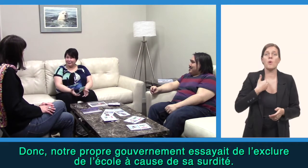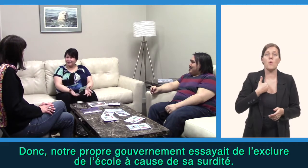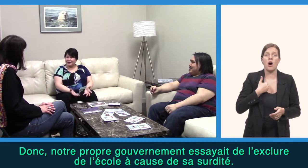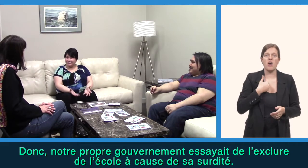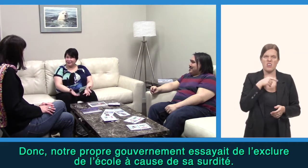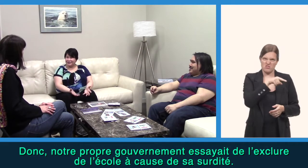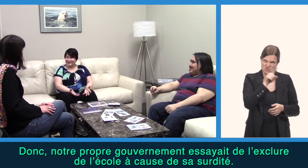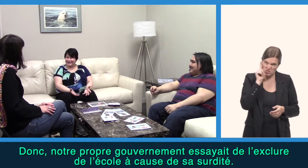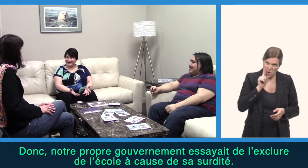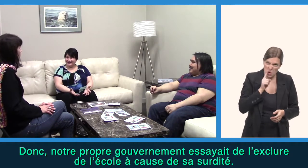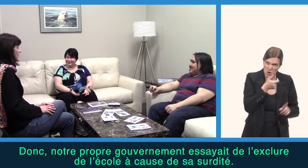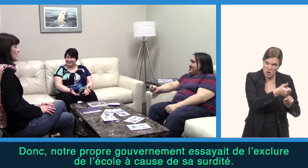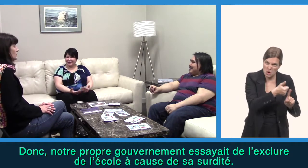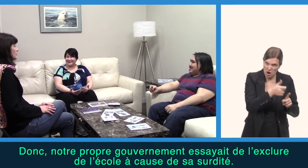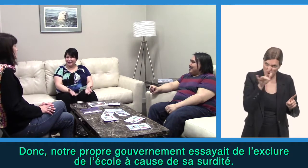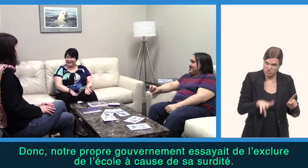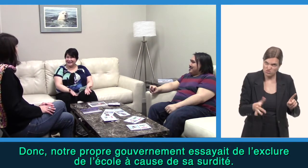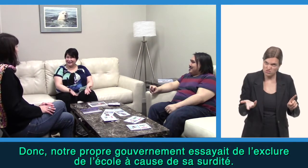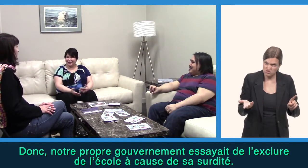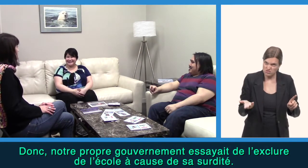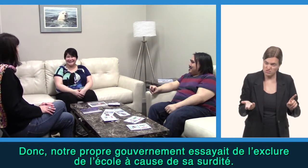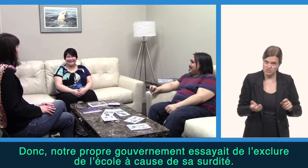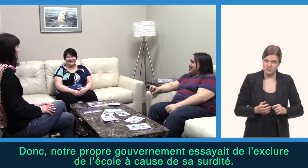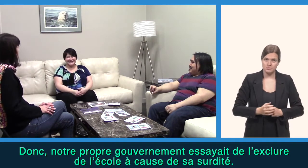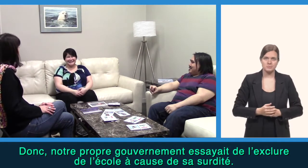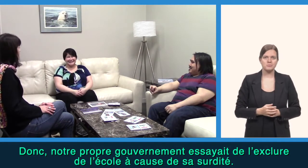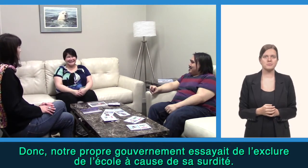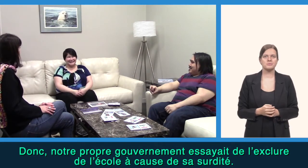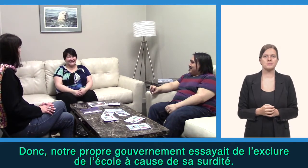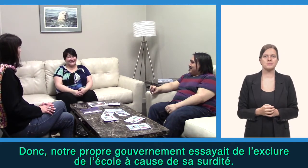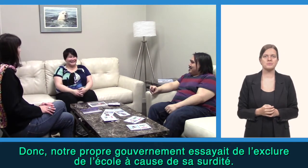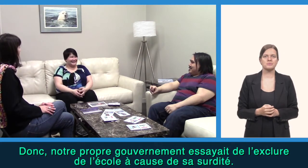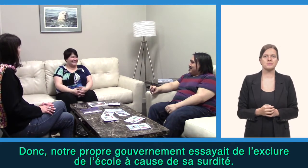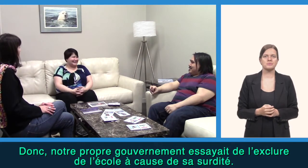excuse him from the school because of his deafness.